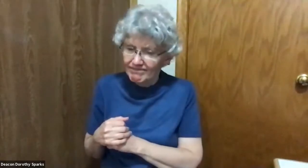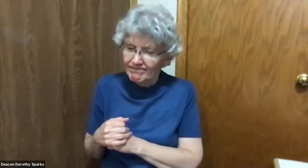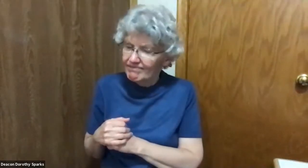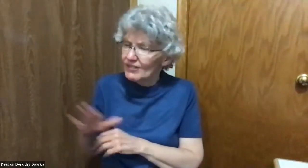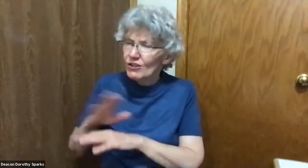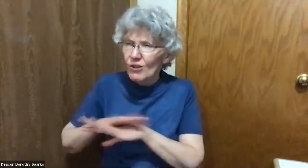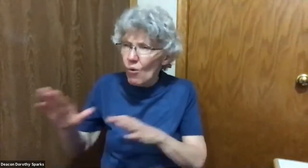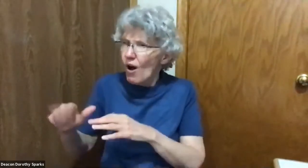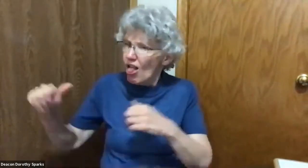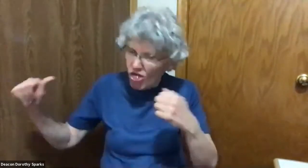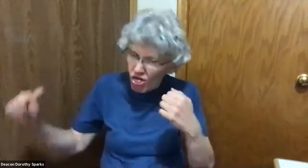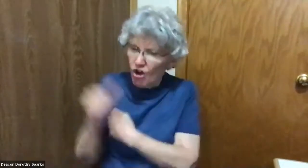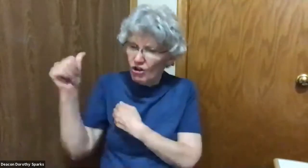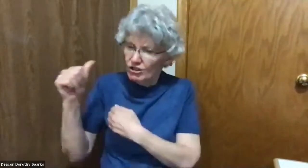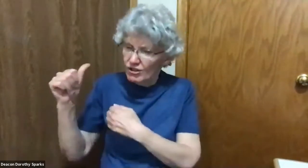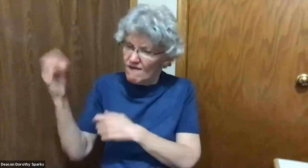John told them,